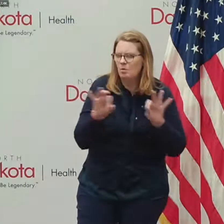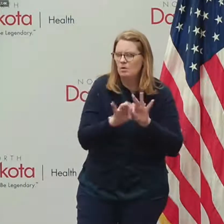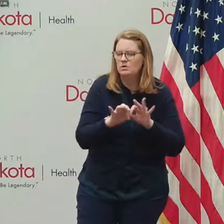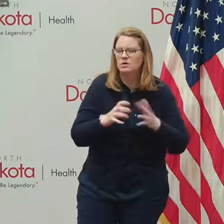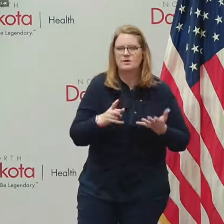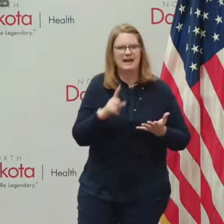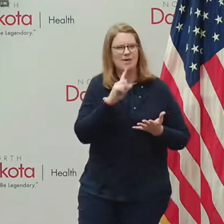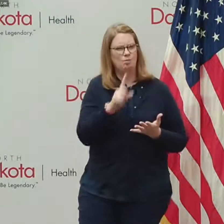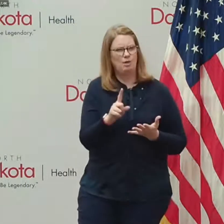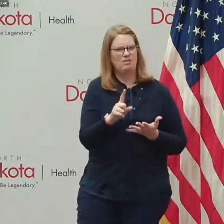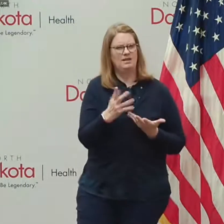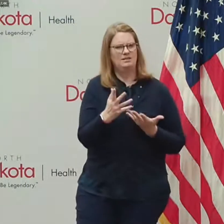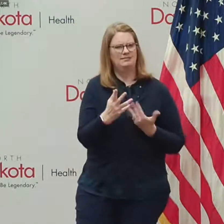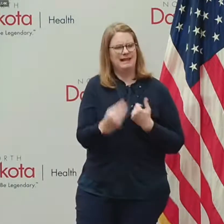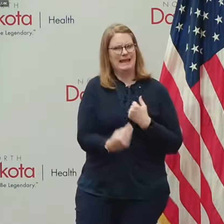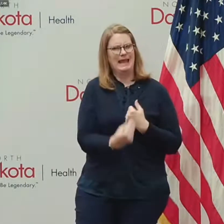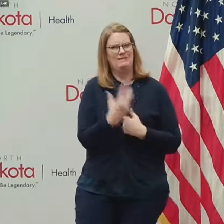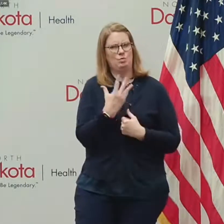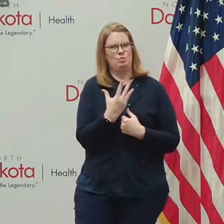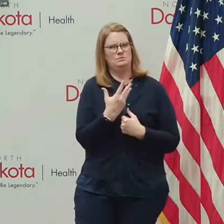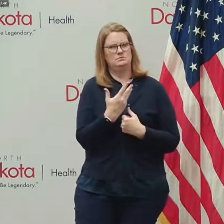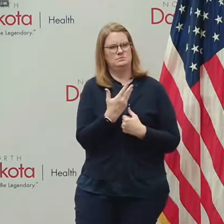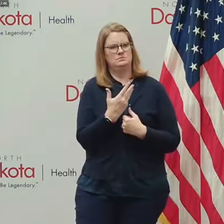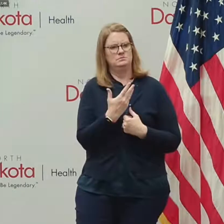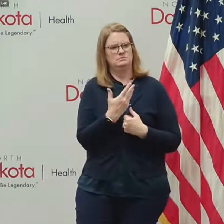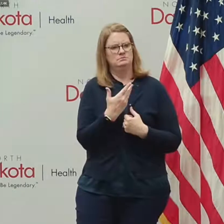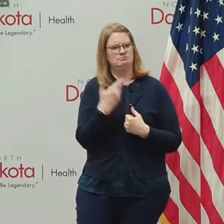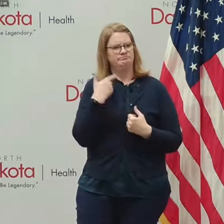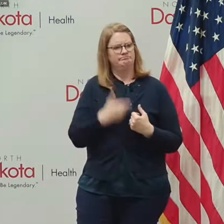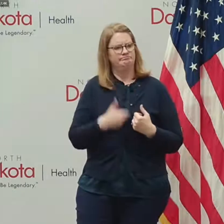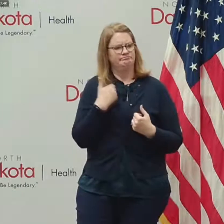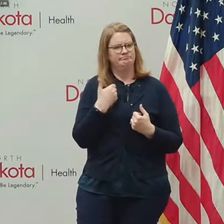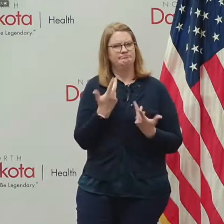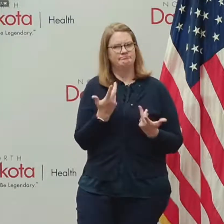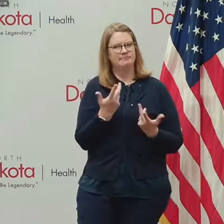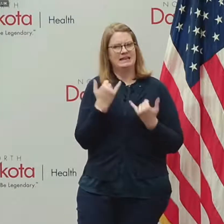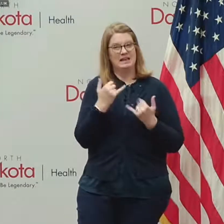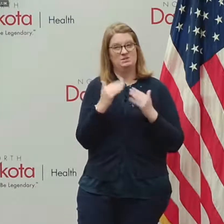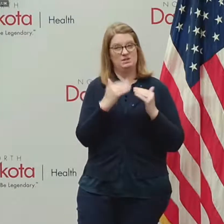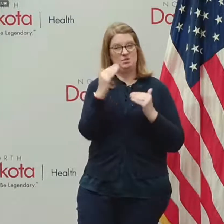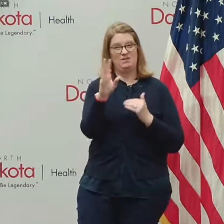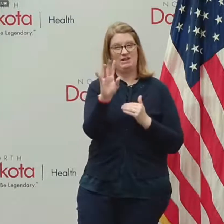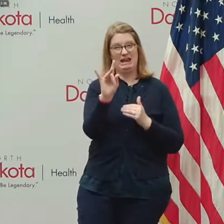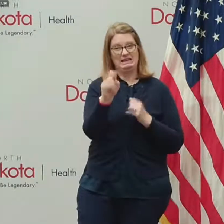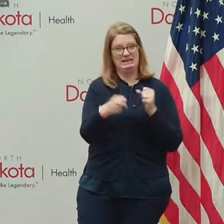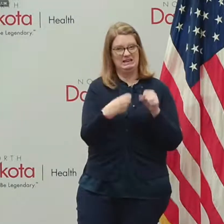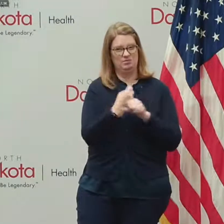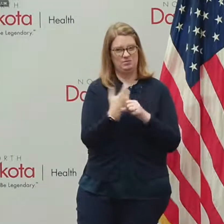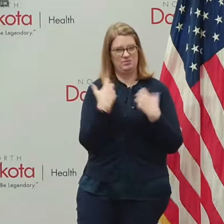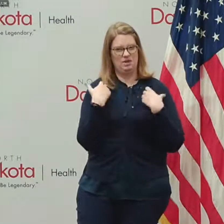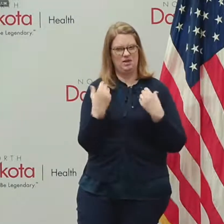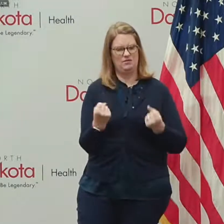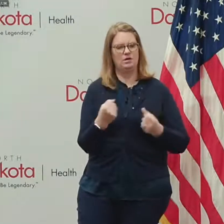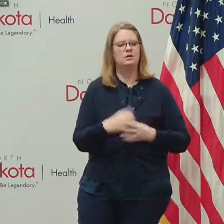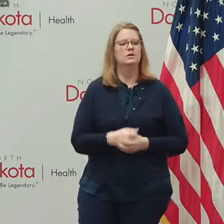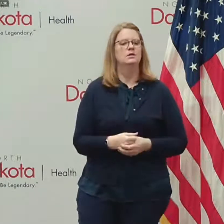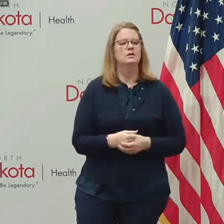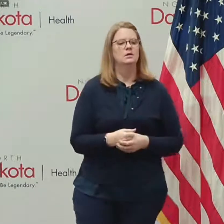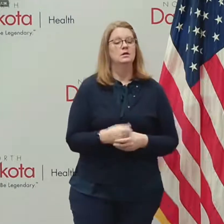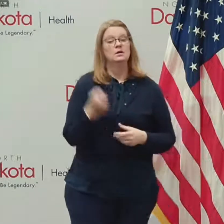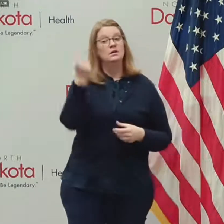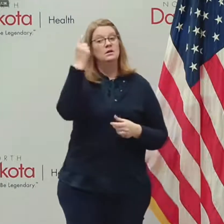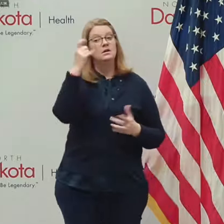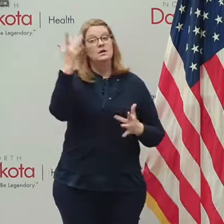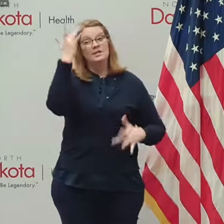in helping me to get where I am now, which is over 18 years in recovery. The pandemic has brought